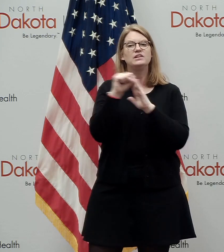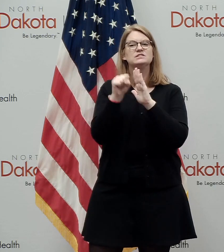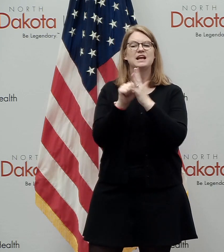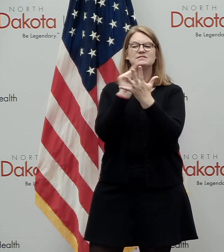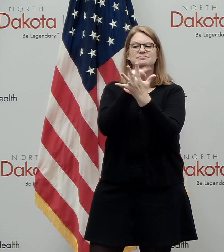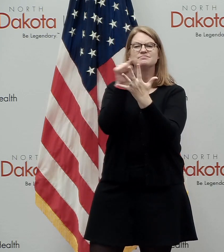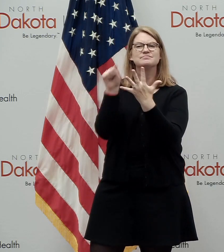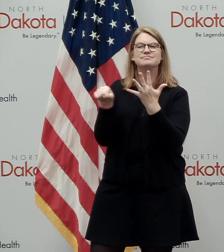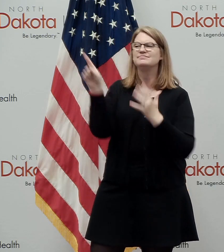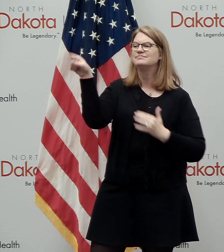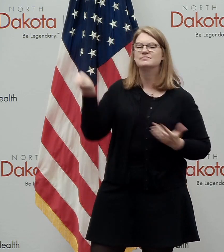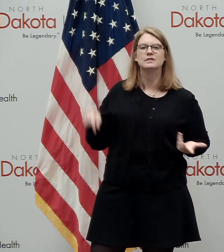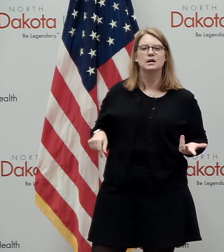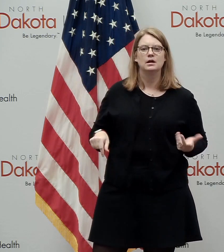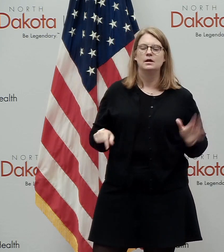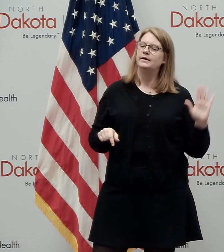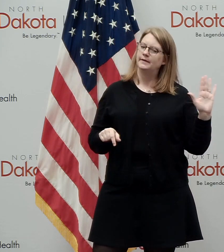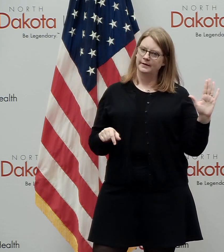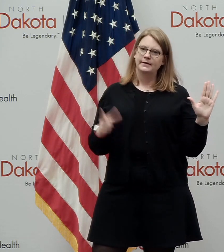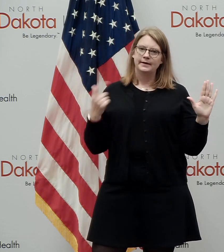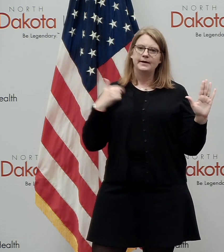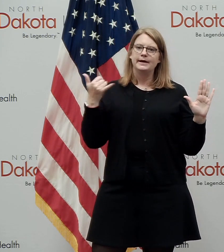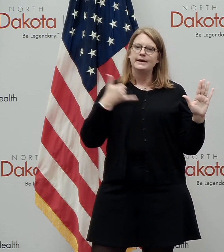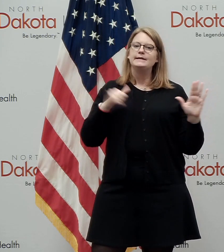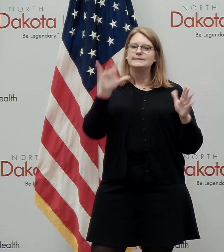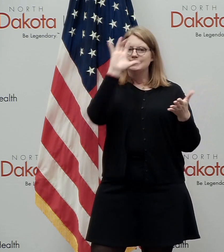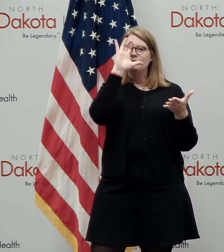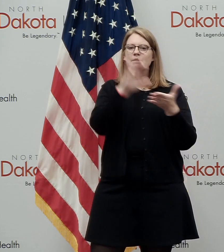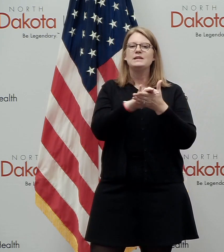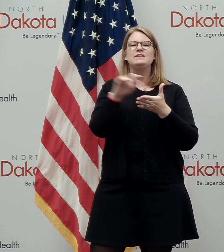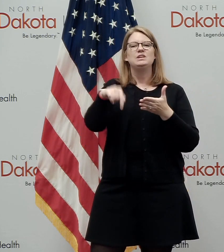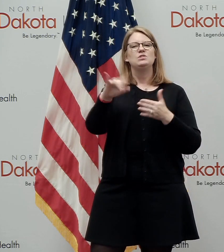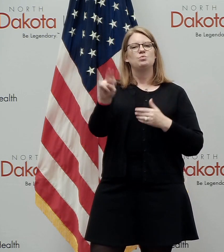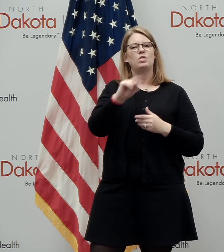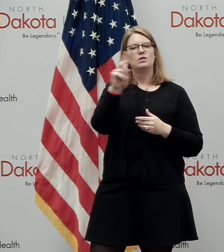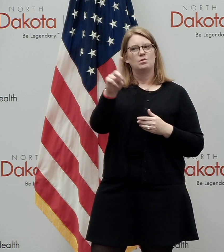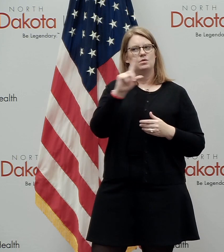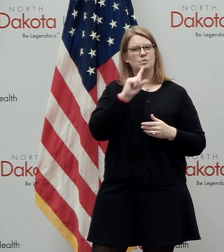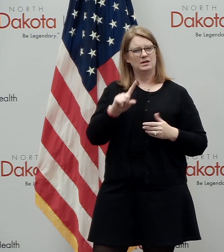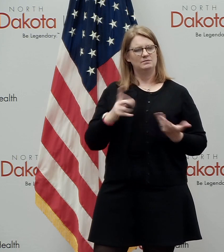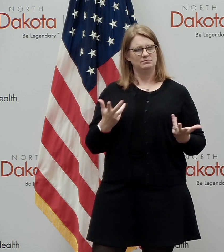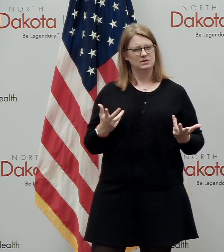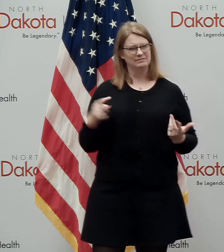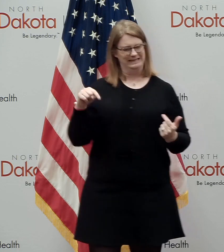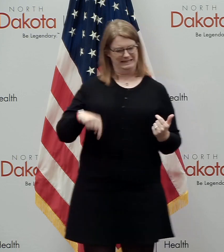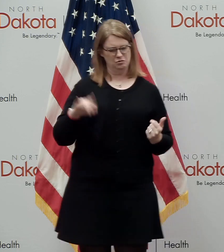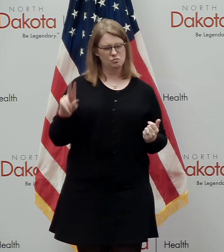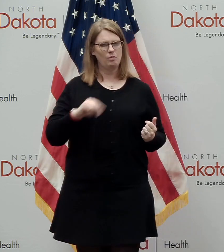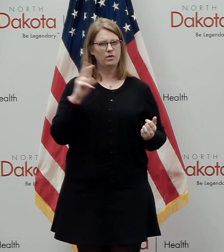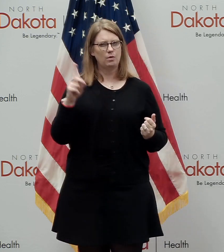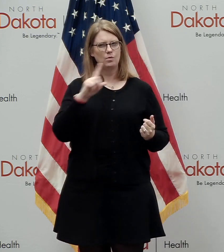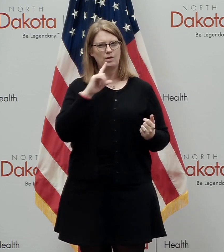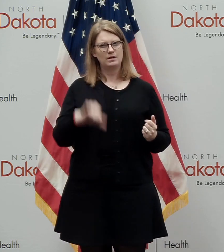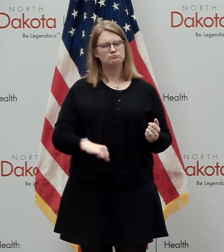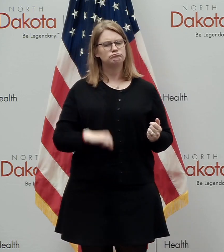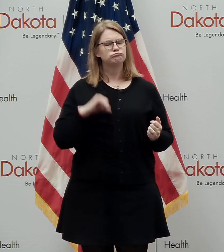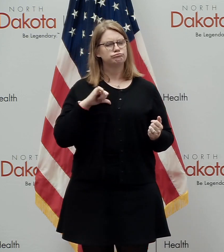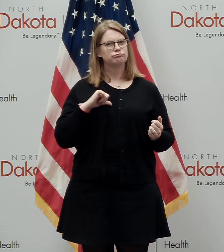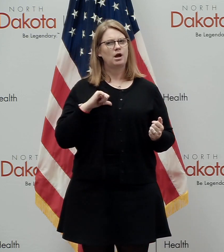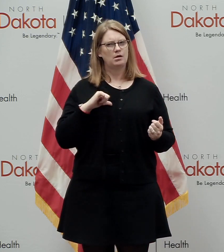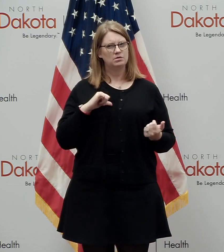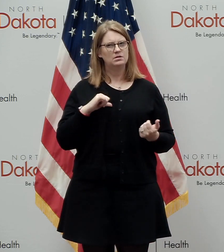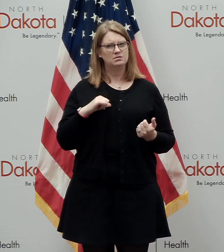We've been saying all along, and this is what I still believe, particularly in our state of North Dakota, where we pride ourselves on our love of freedom and